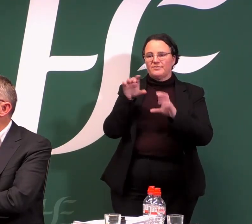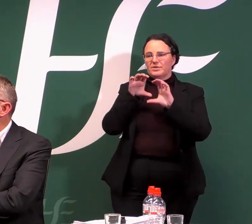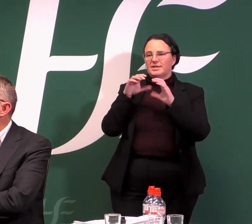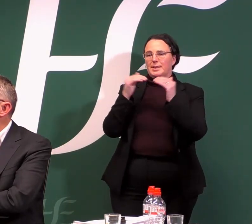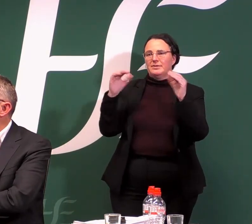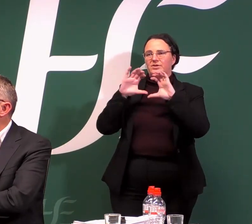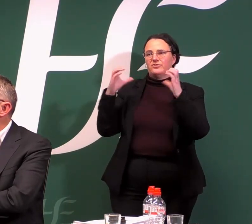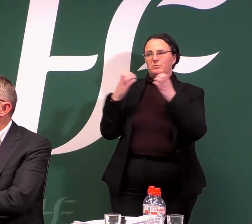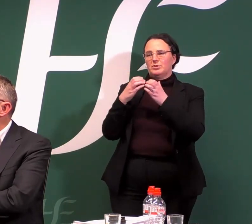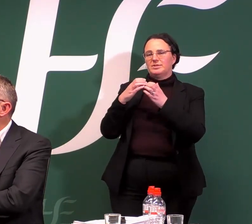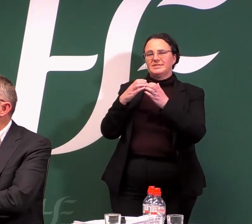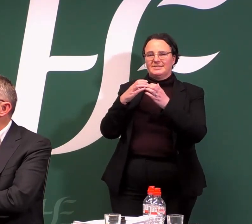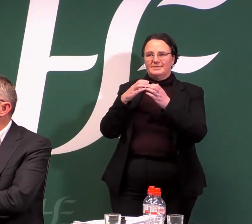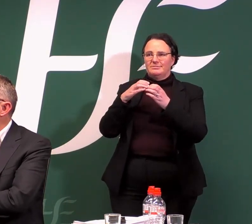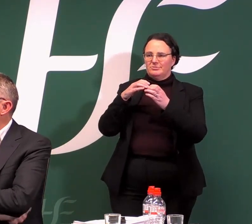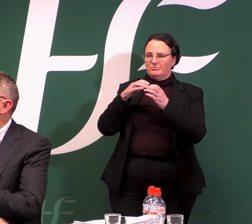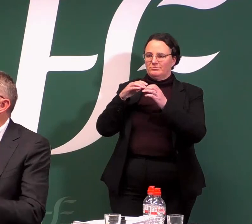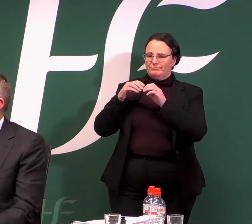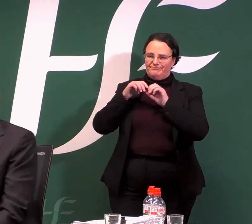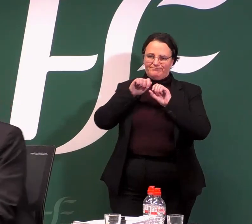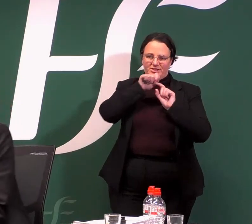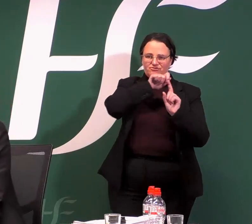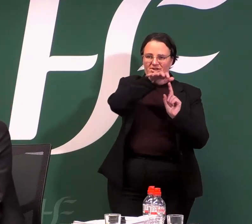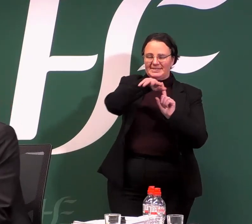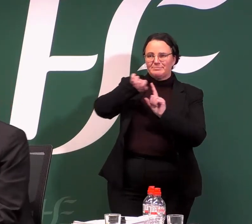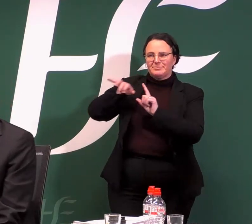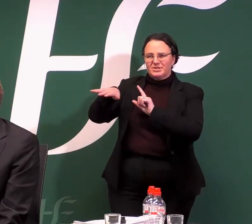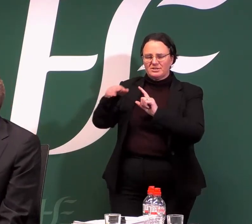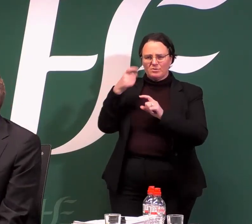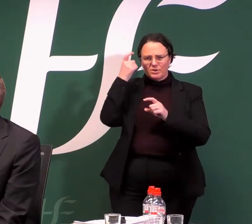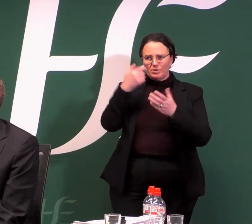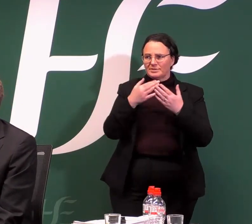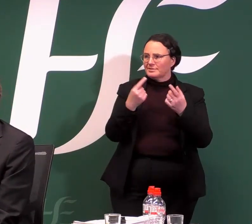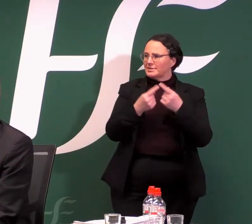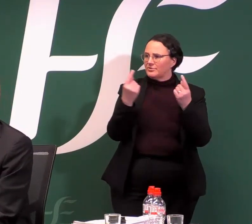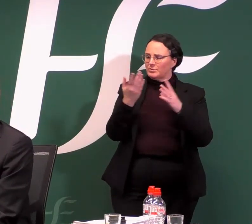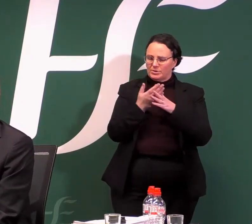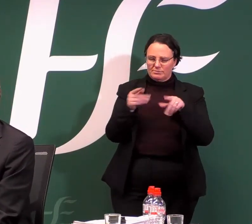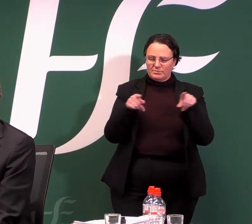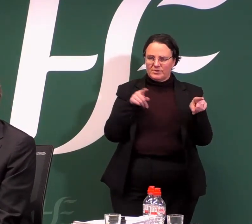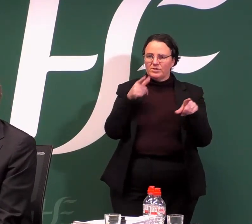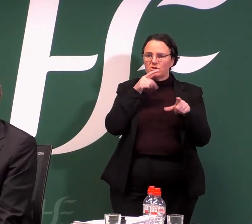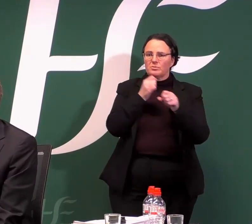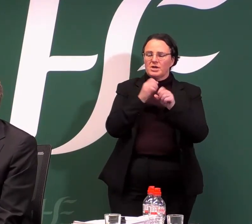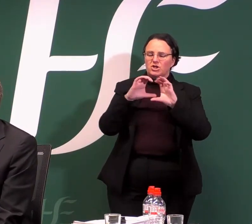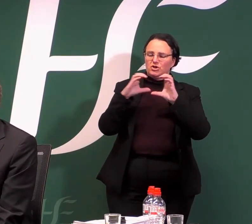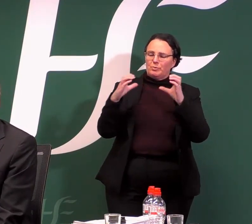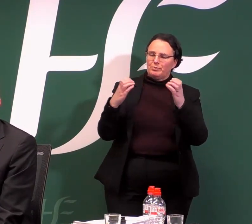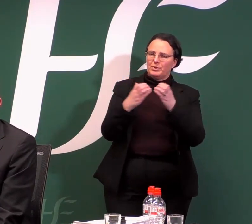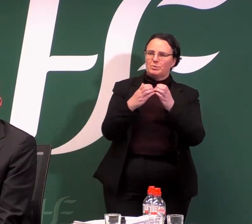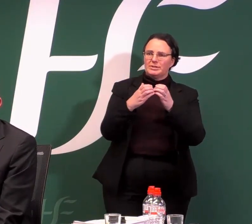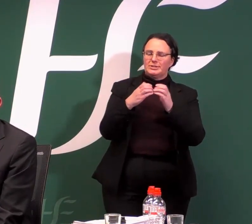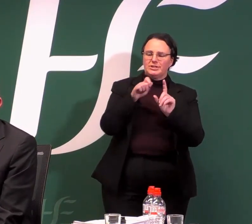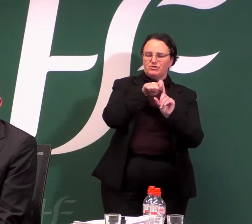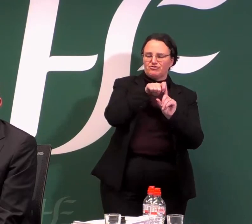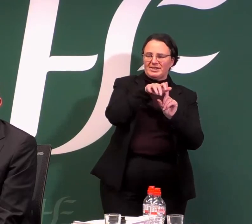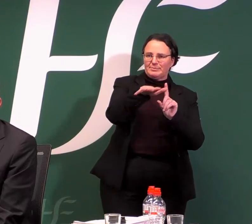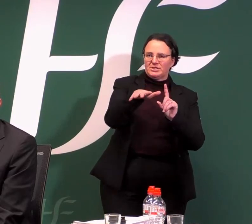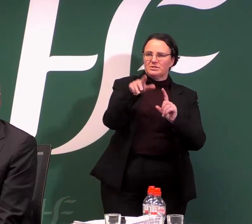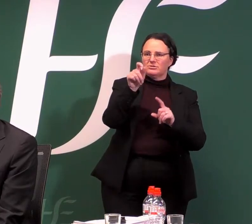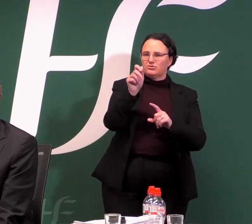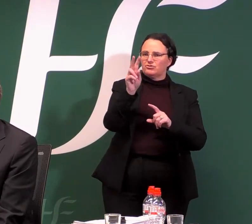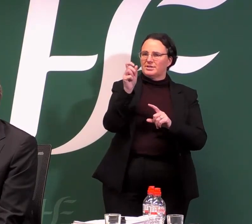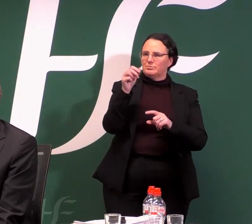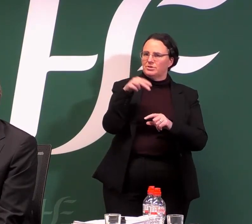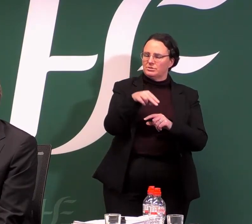transmission. Some people might ask, what's kind of the difference in that? When you talk about community transmission, surely people are picking